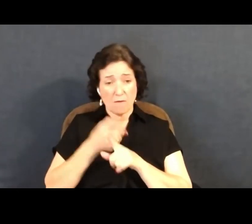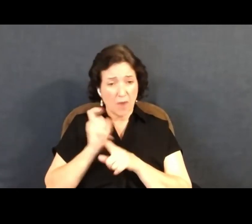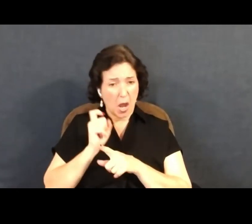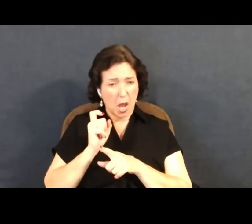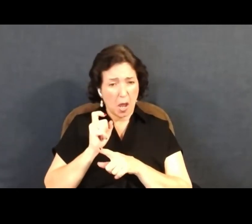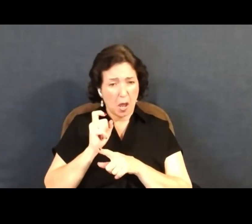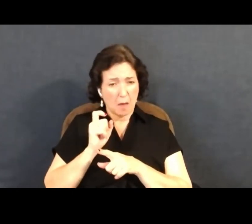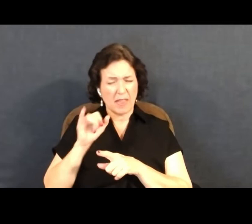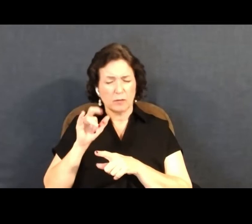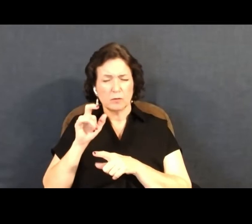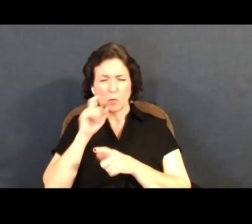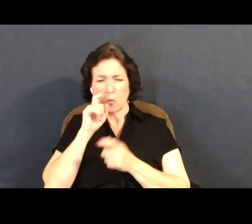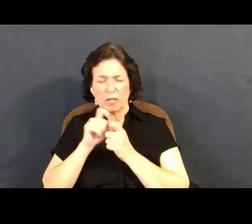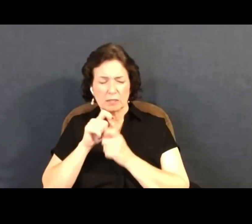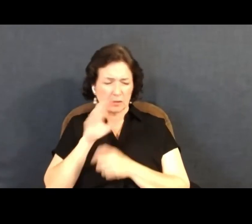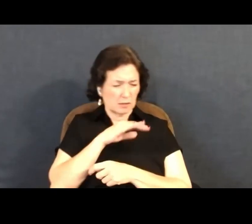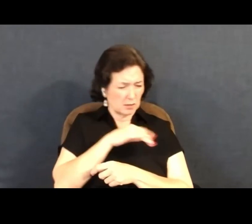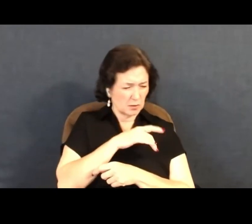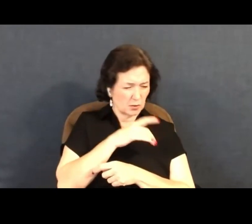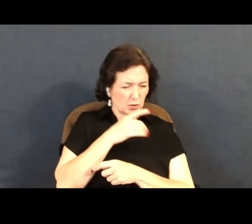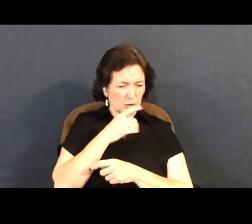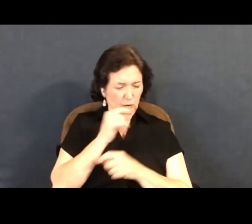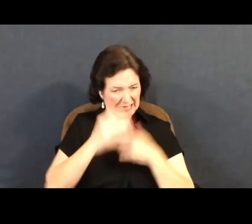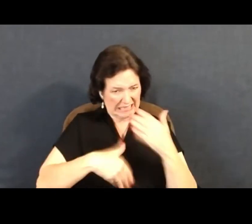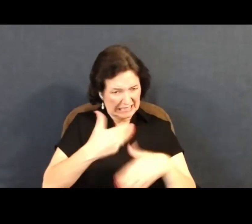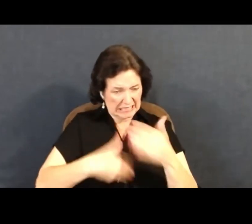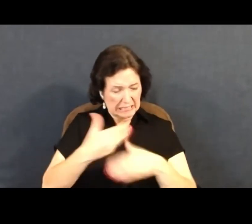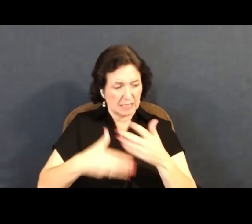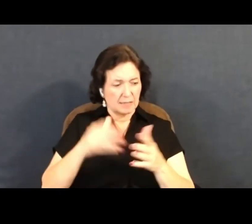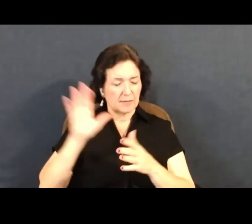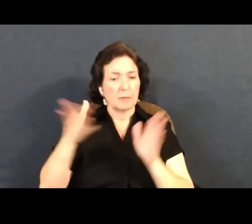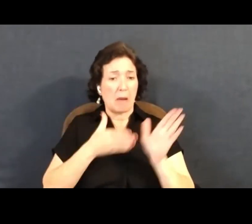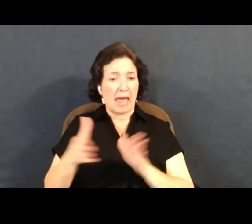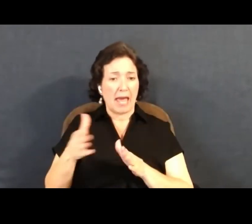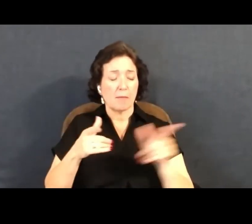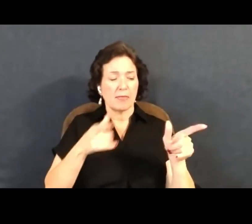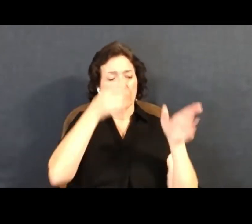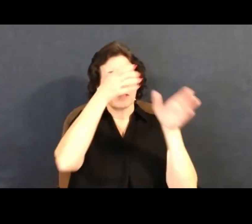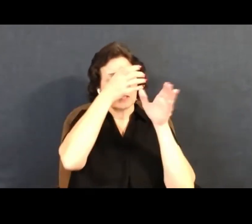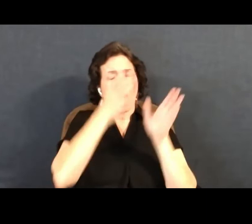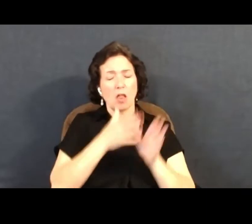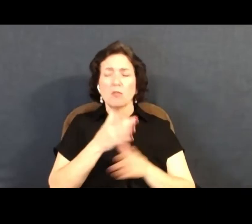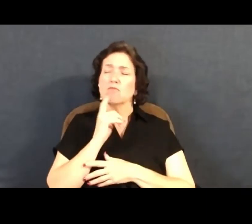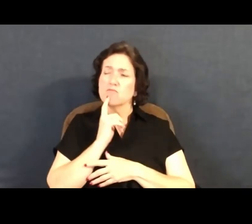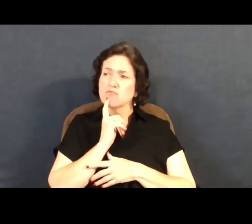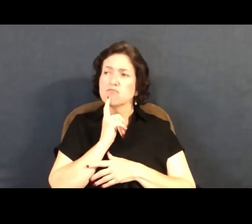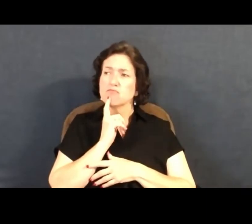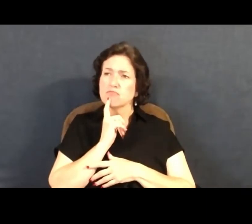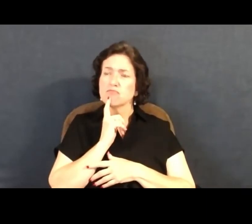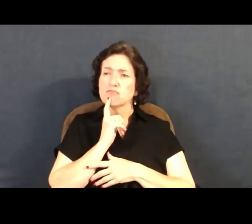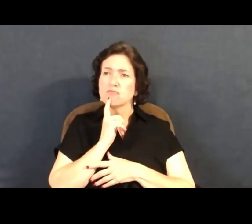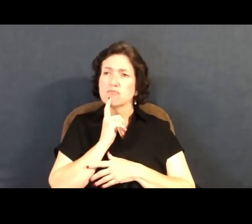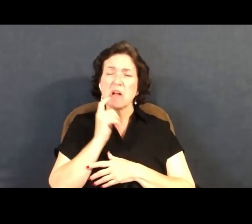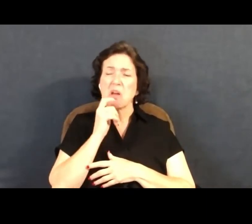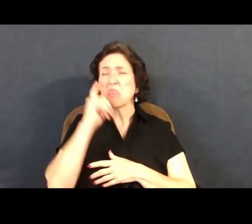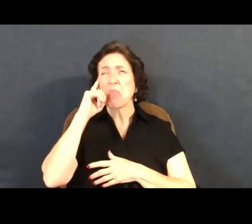said Hobya, wanting to move his plan on. And indeed, the scholar hadn't until the question was